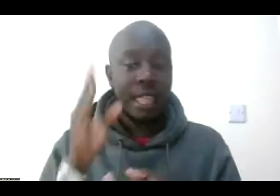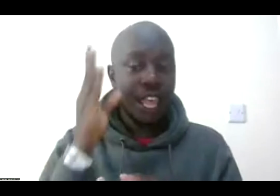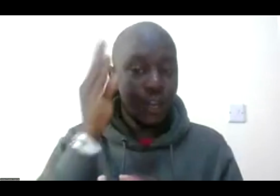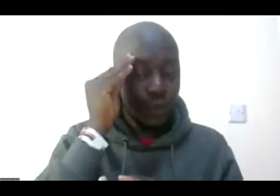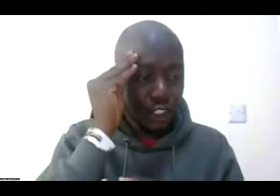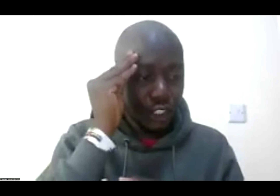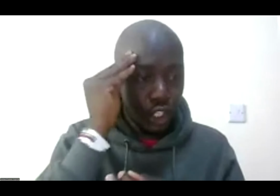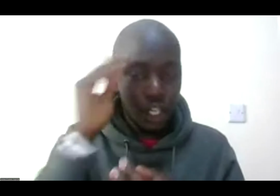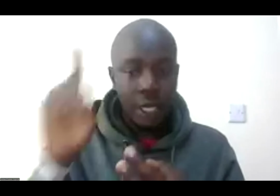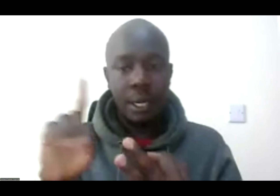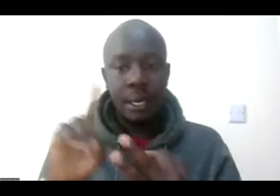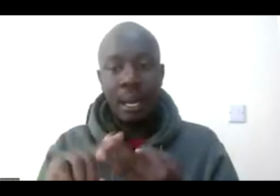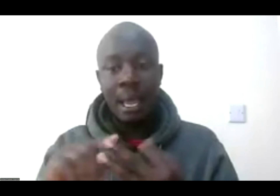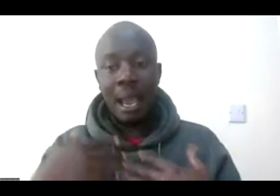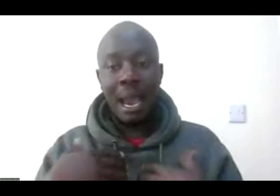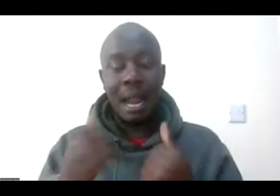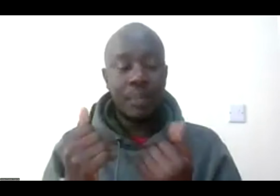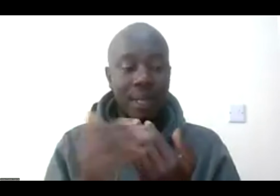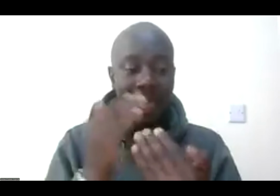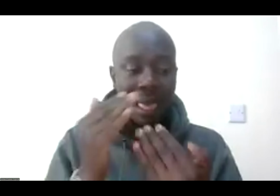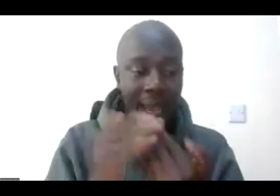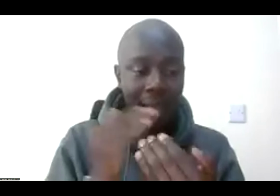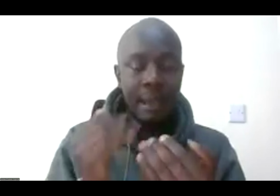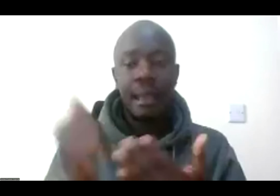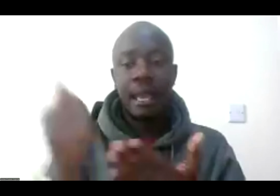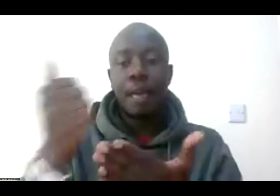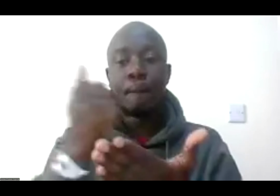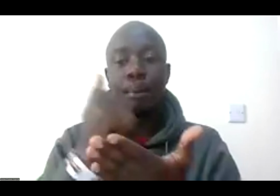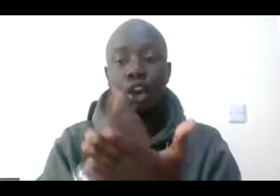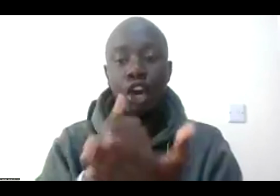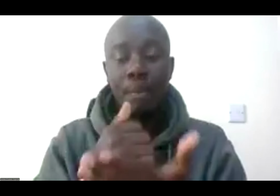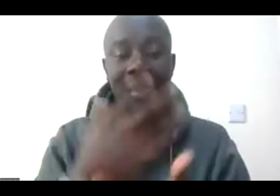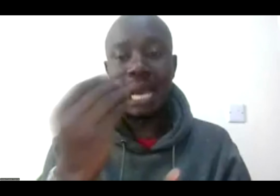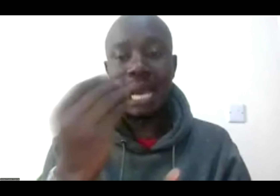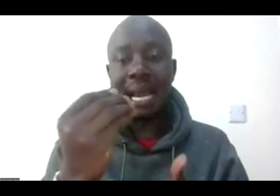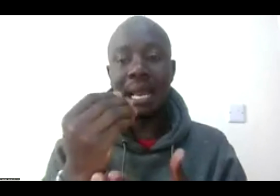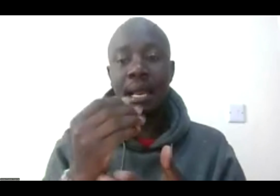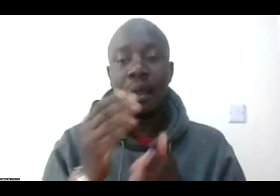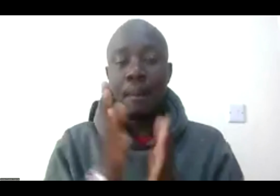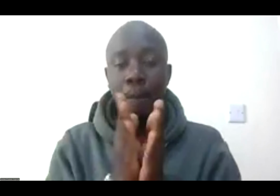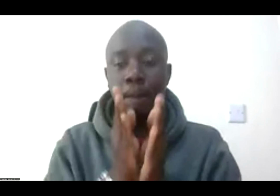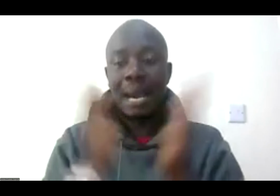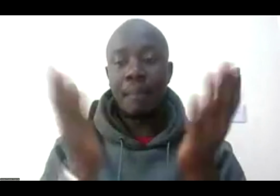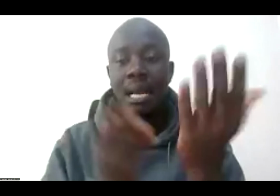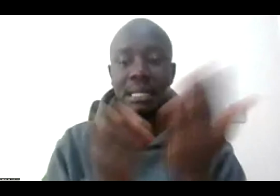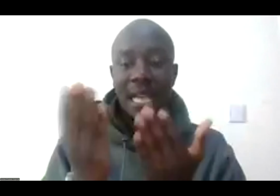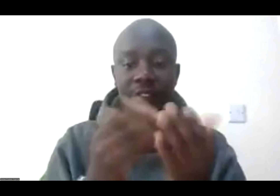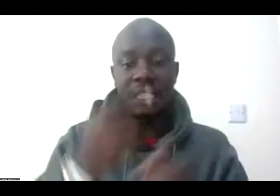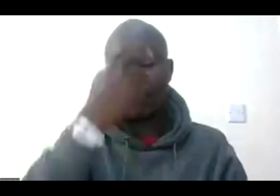in terms of communication, in education, health sector, employment,